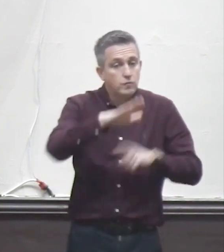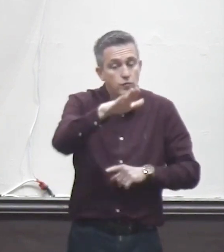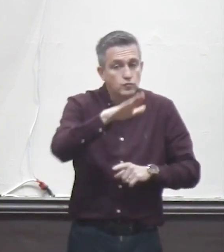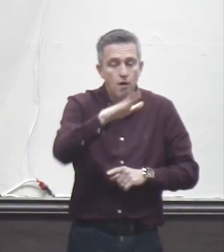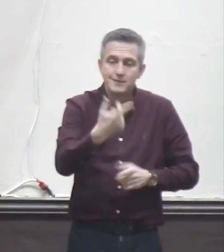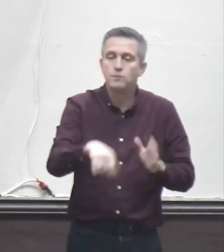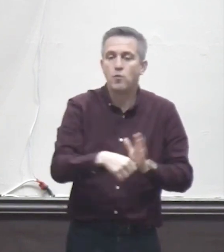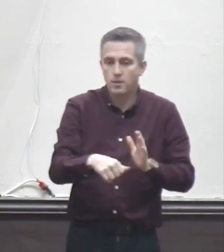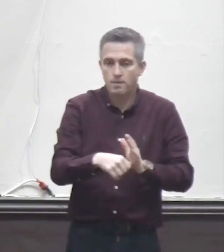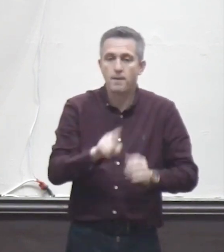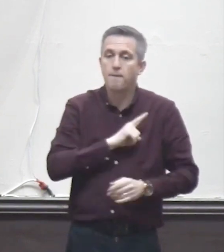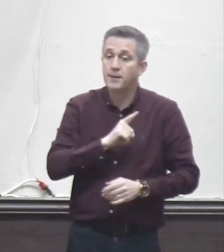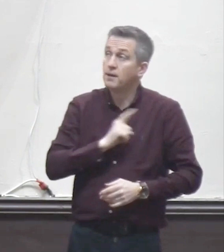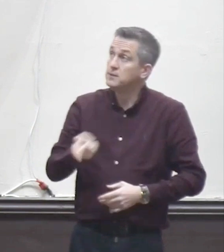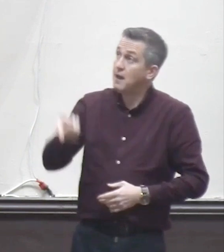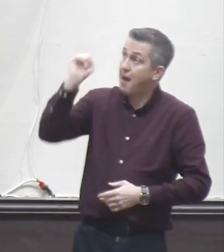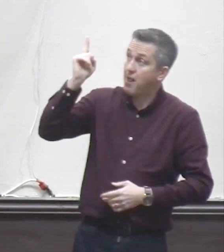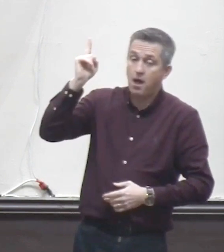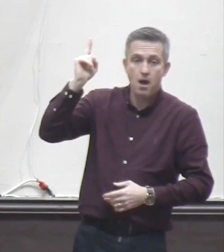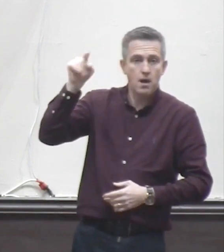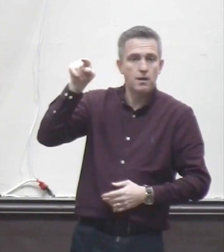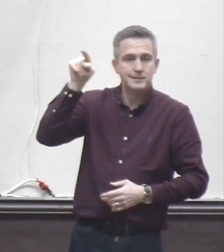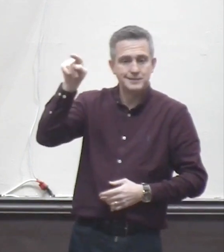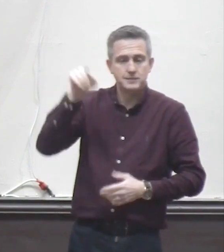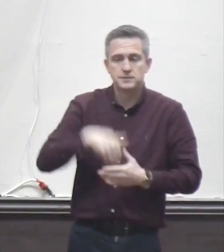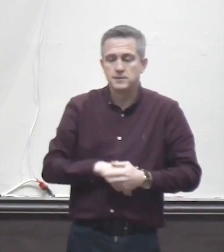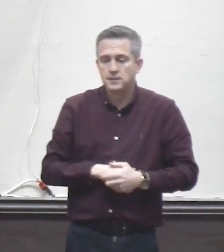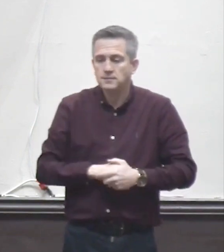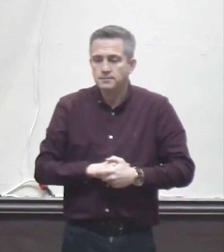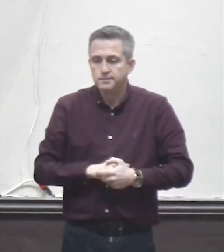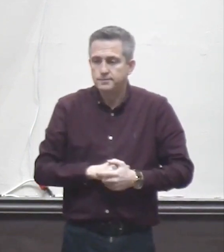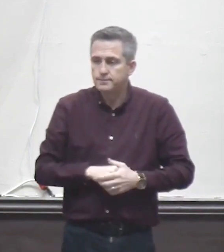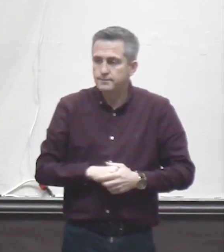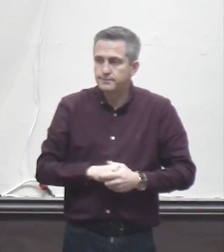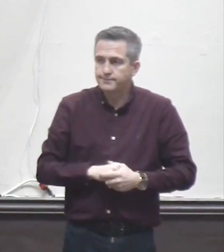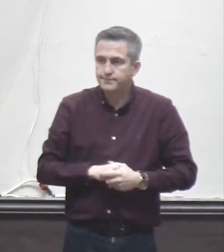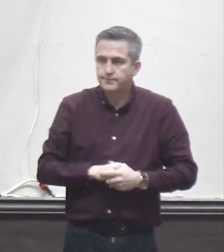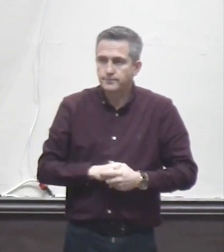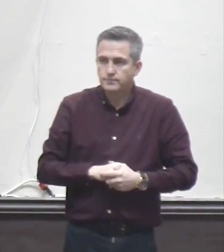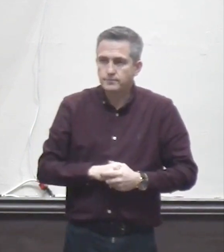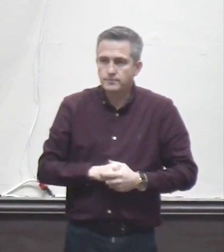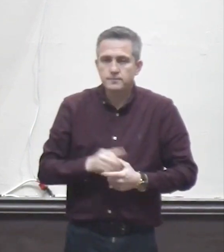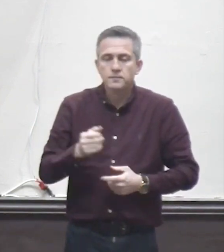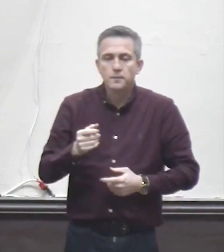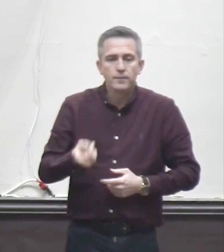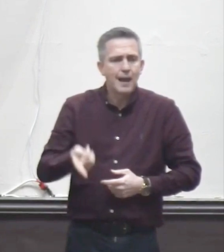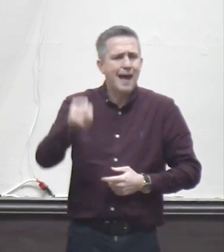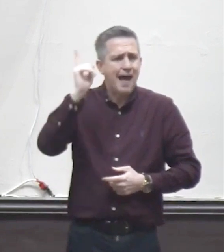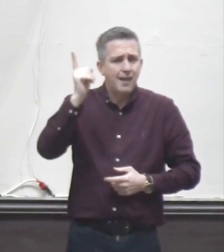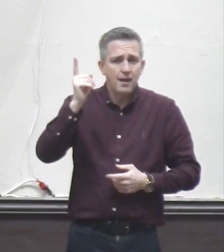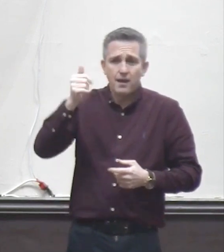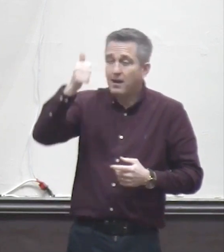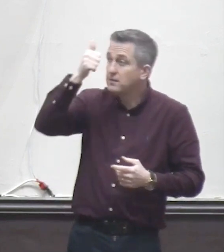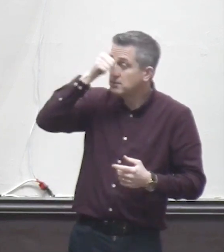Because Allah Azza wa Jal, he says, he is alimul ghaybi wa shahada. Allah has the absolute